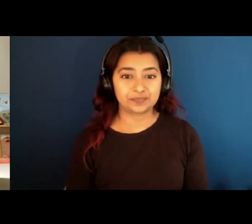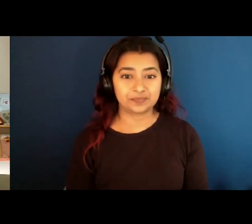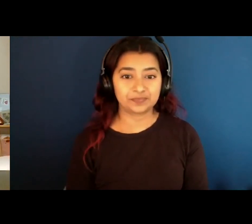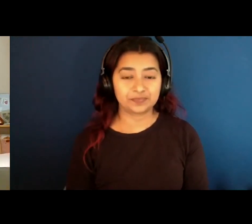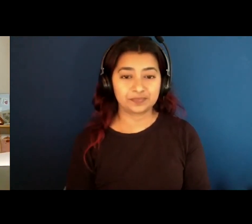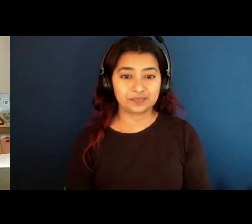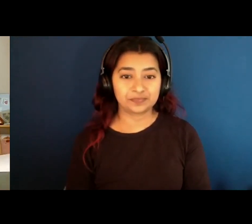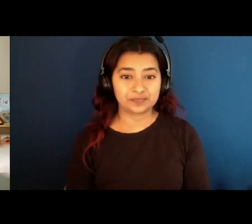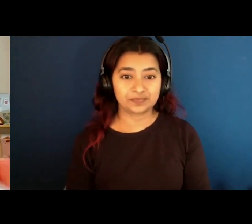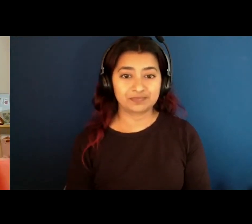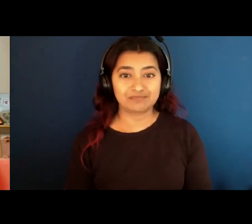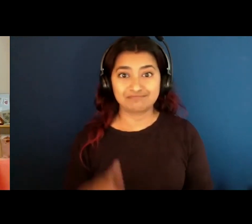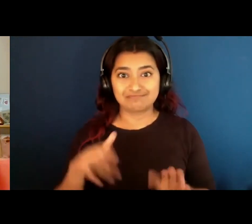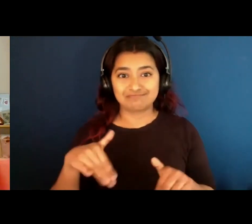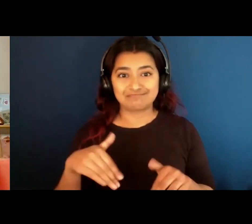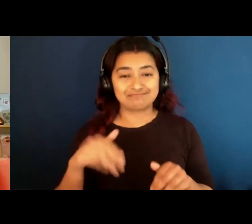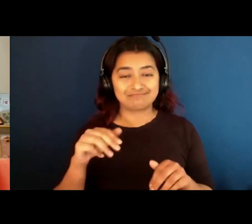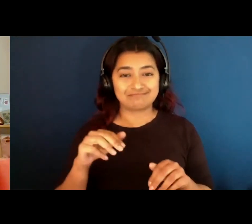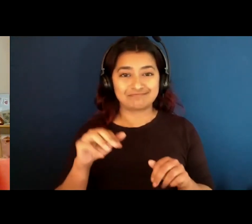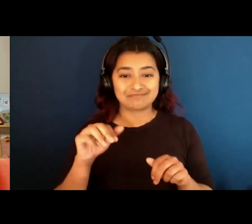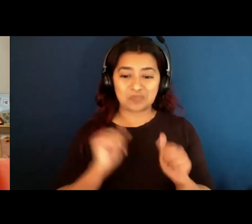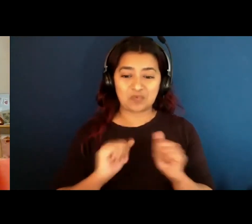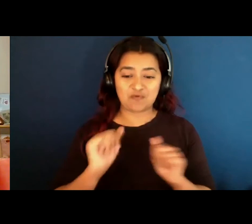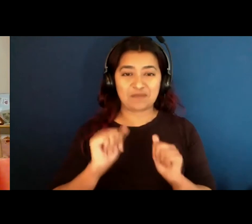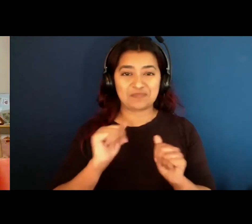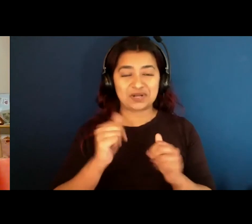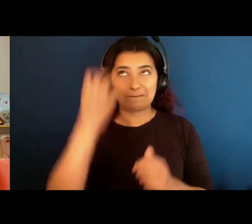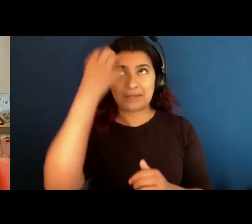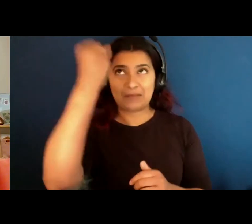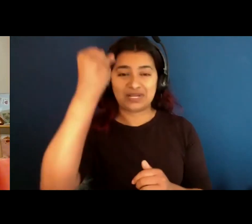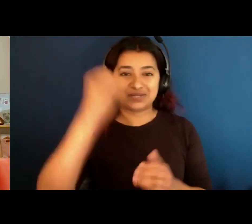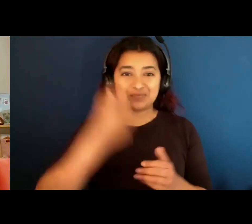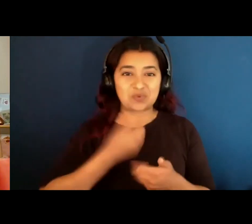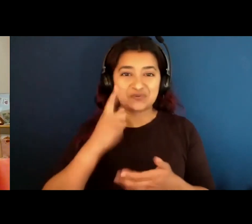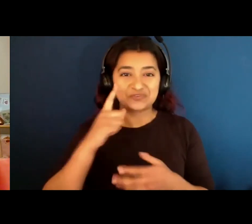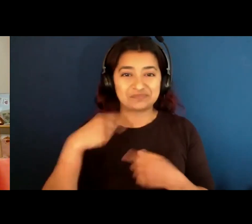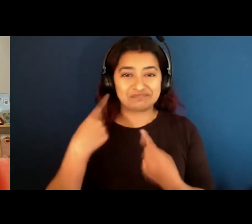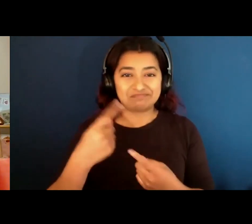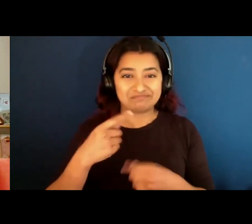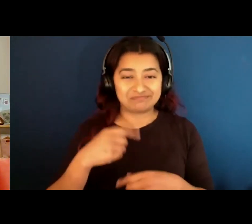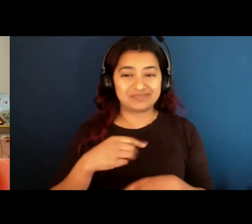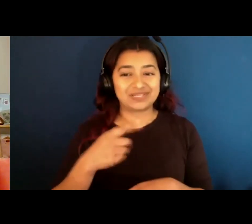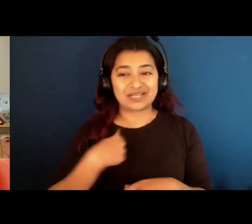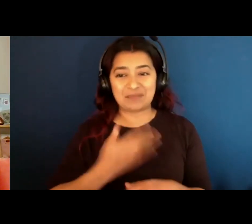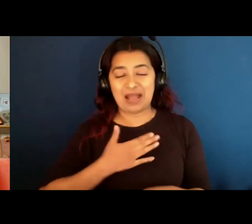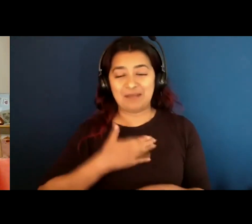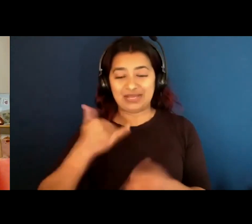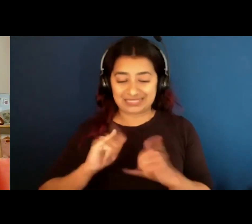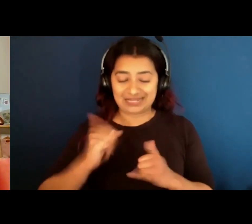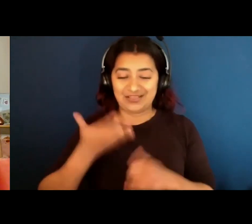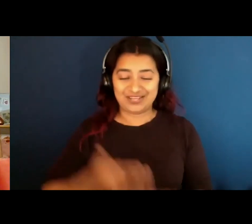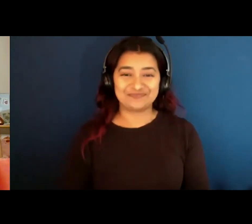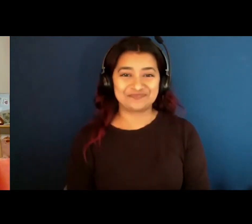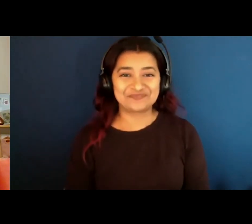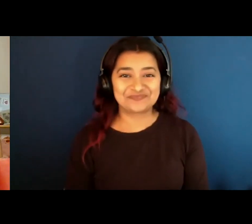I haven't performed a memorized poem in quite some time, so I'm glad that that one is still with me.